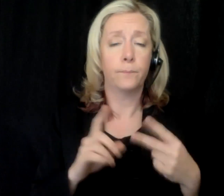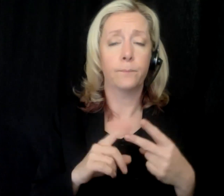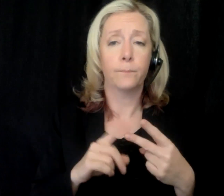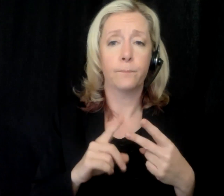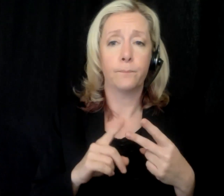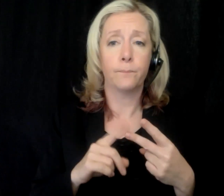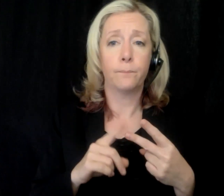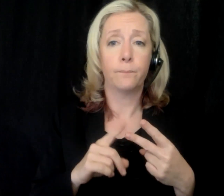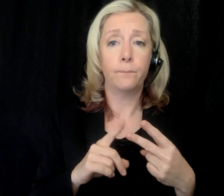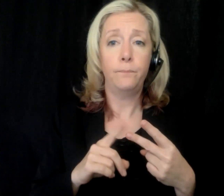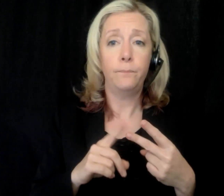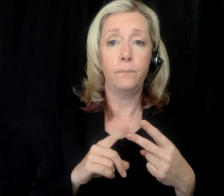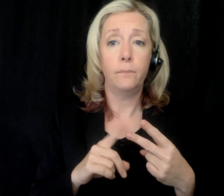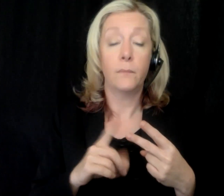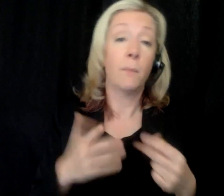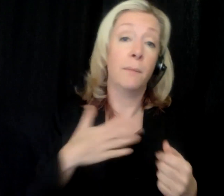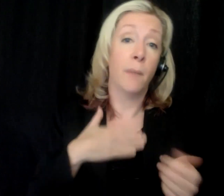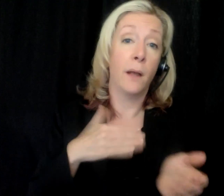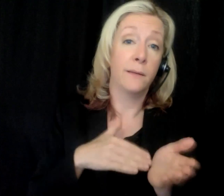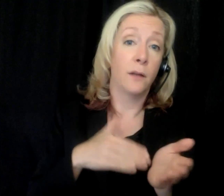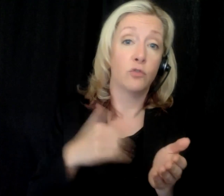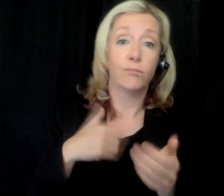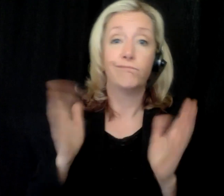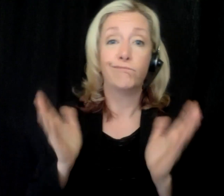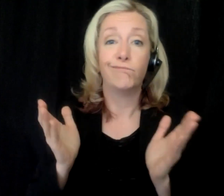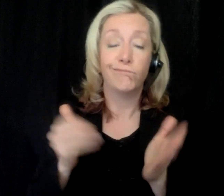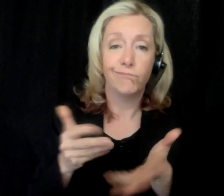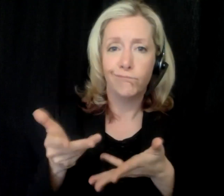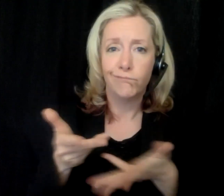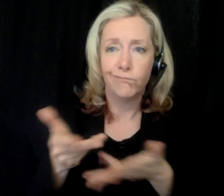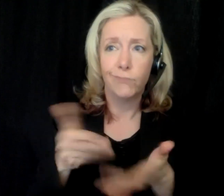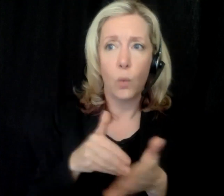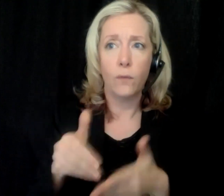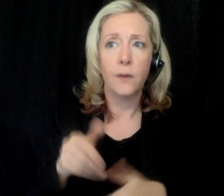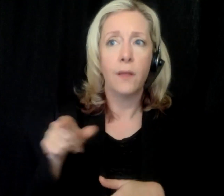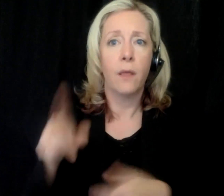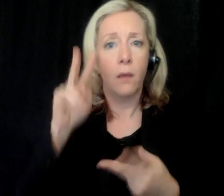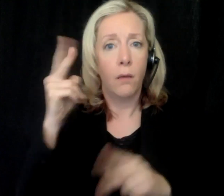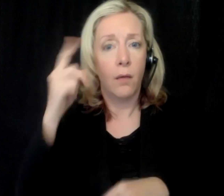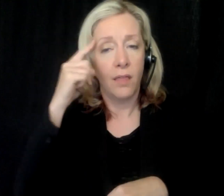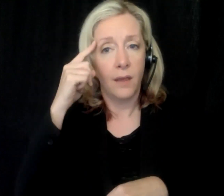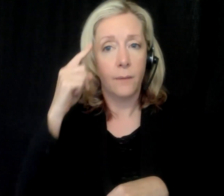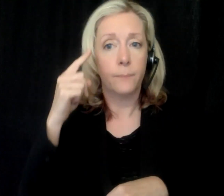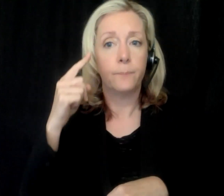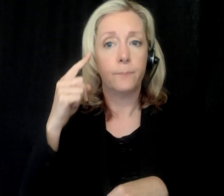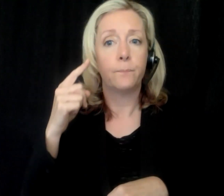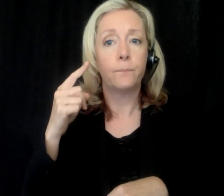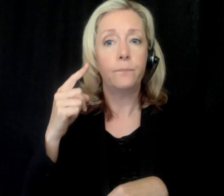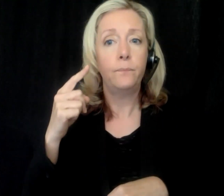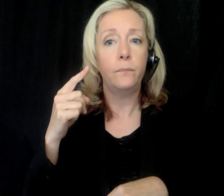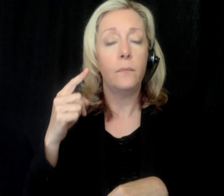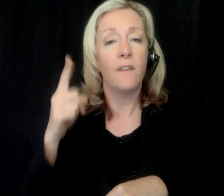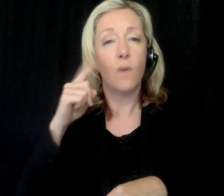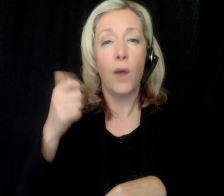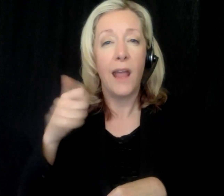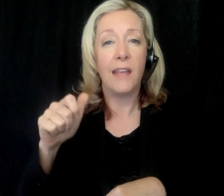my doctors, I speak to them all the time, and they have the impression that in order to have electronic record keeping, they need